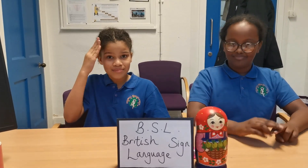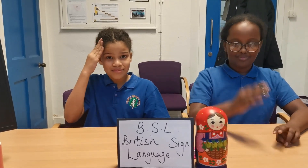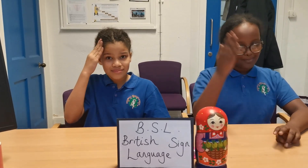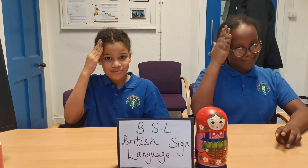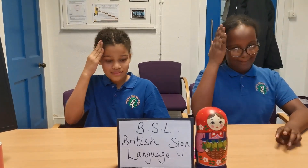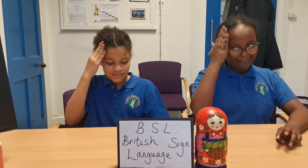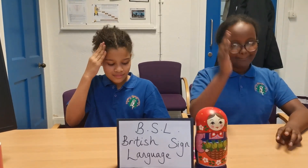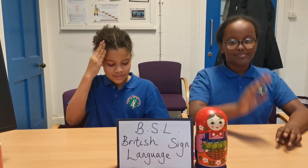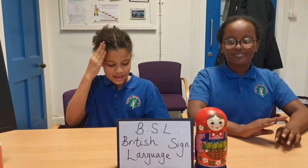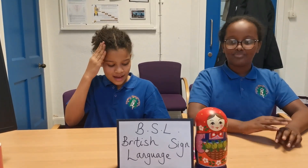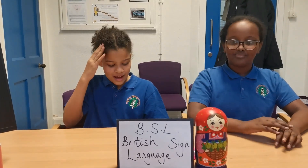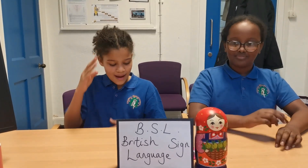Mum. Mum.